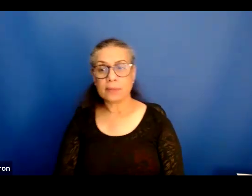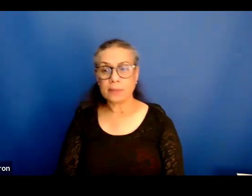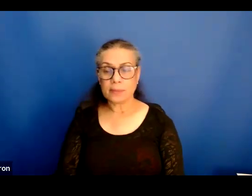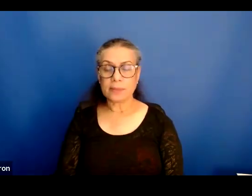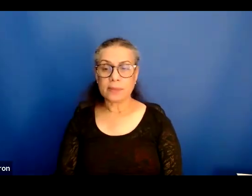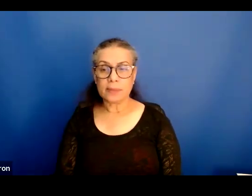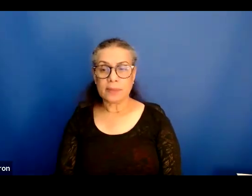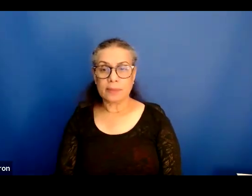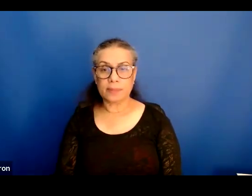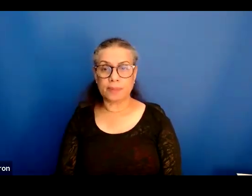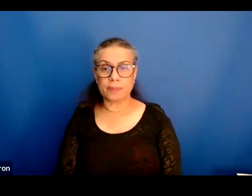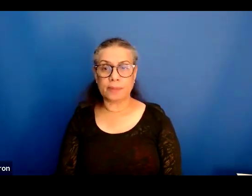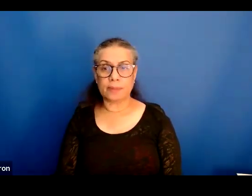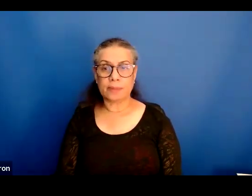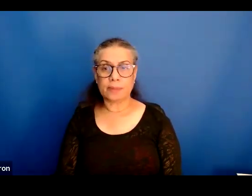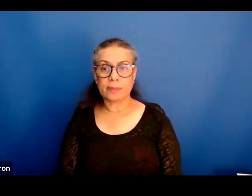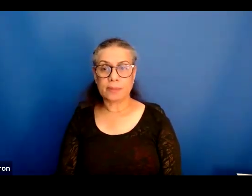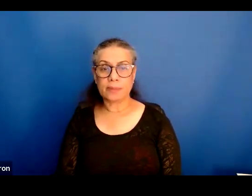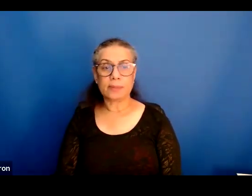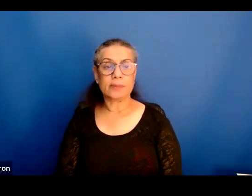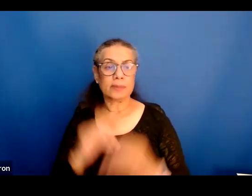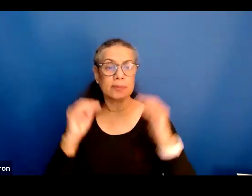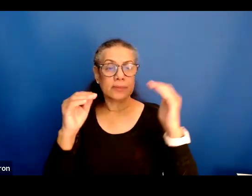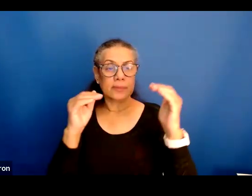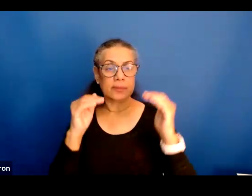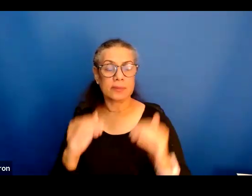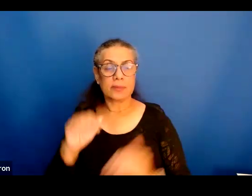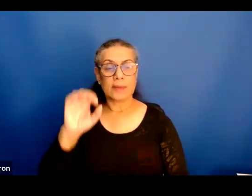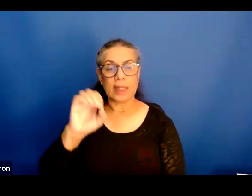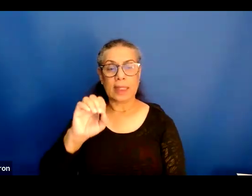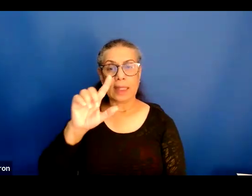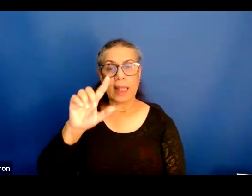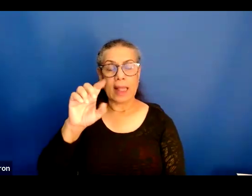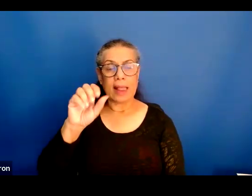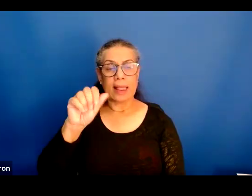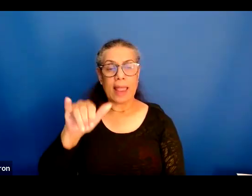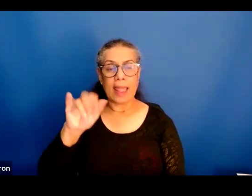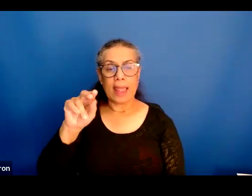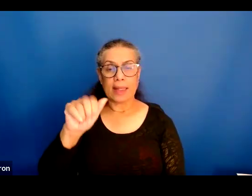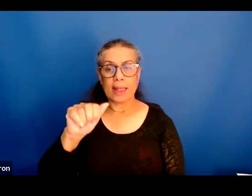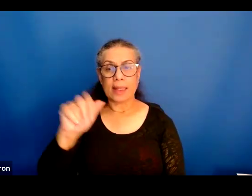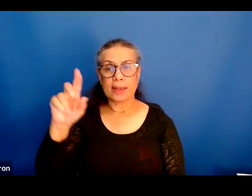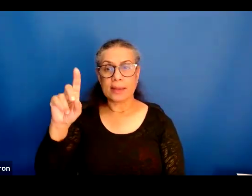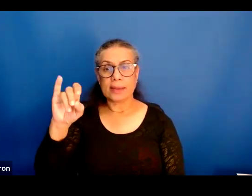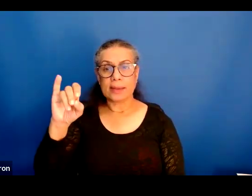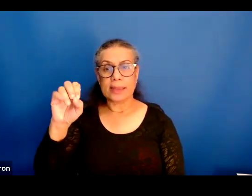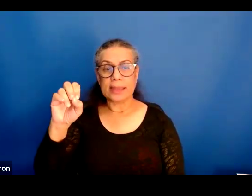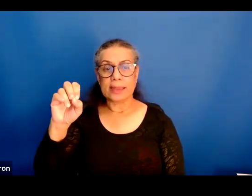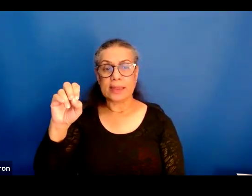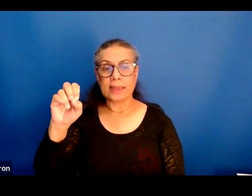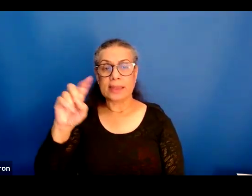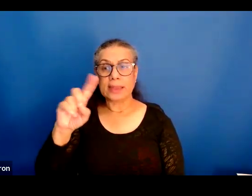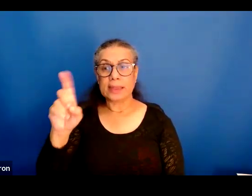you. thank you. Thank you. Our next speakers are Elena Dietz, Olwens George,